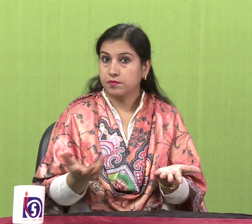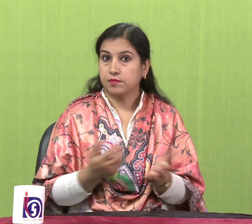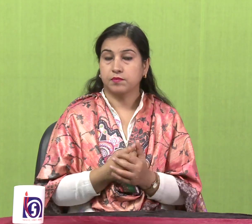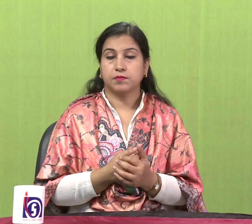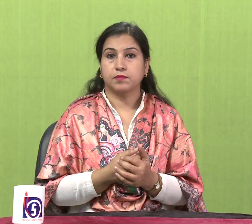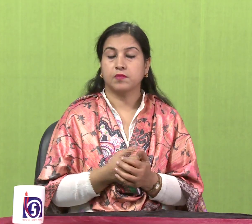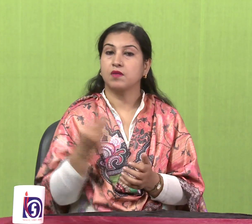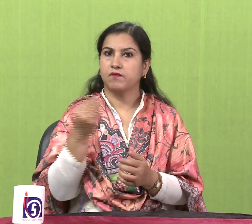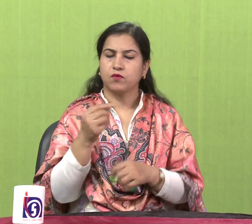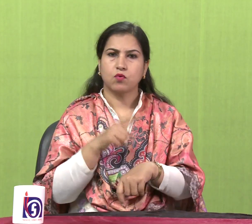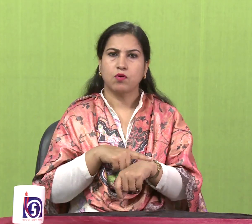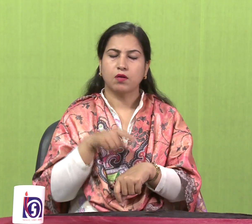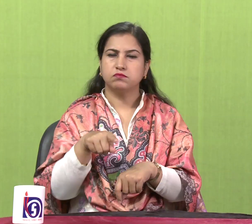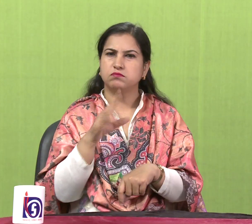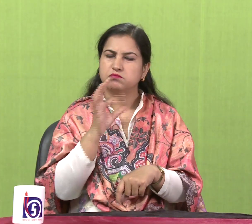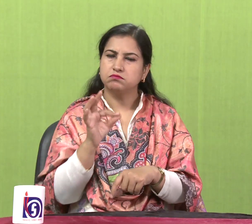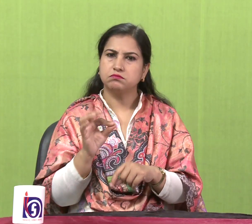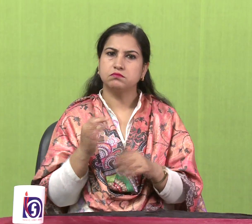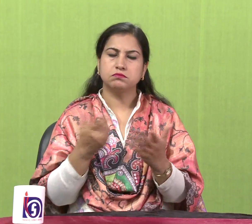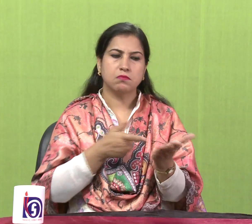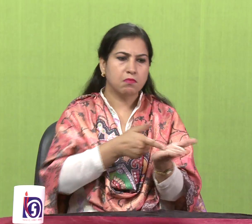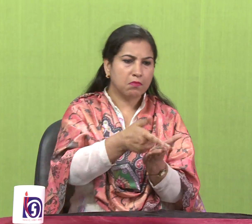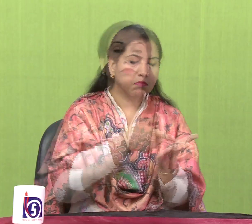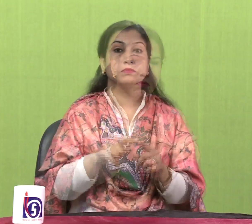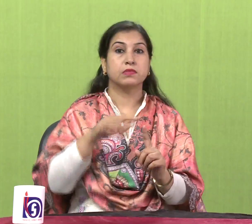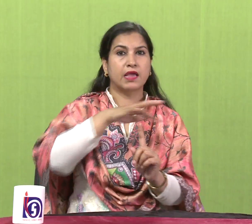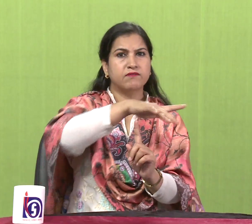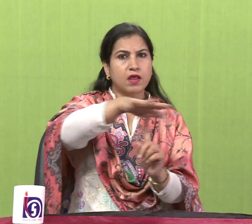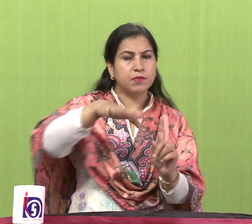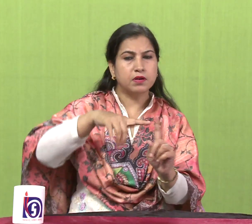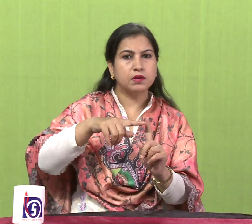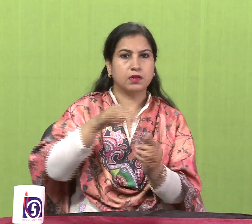However, sometimes it badly affects environment resource.